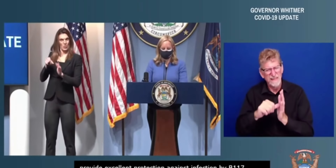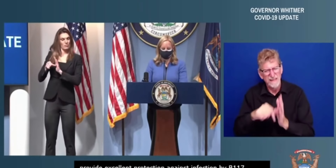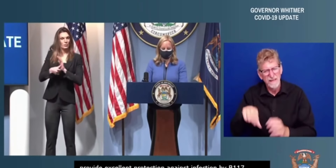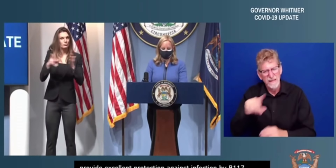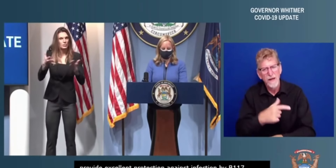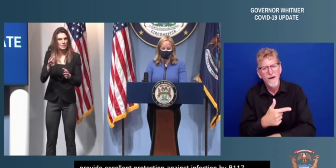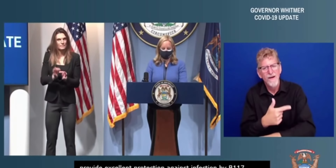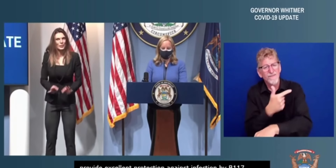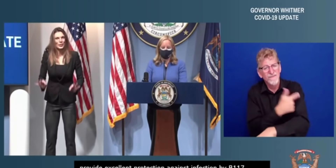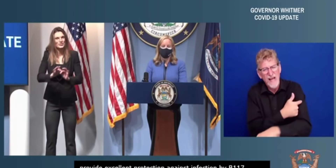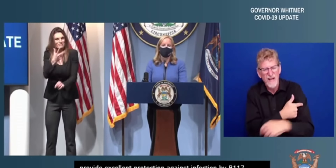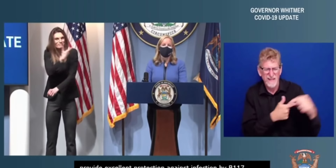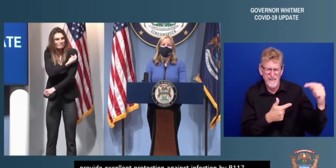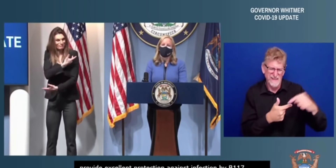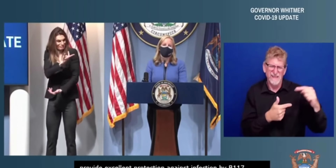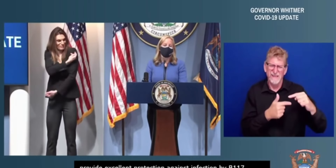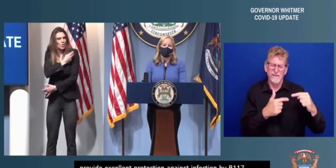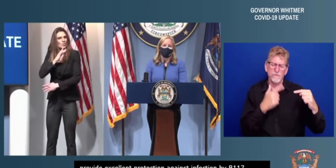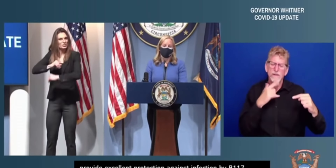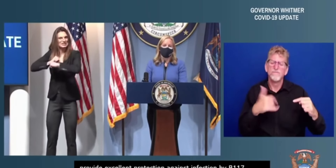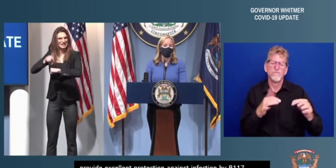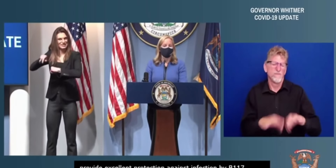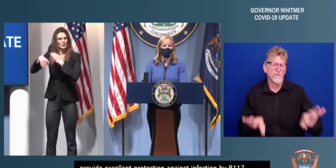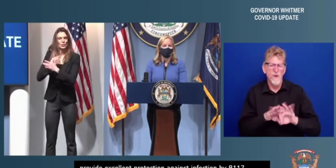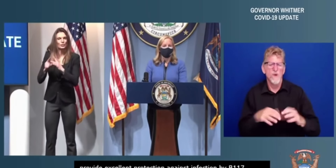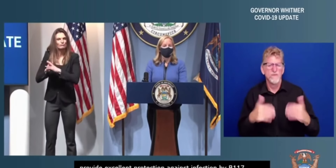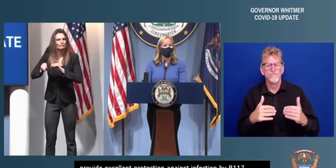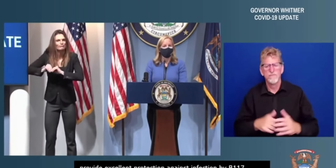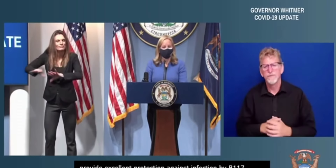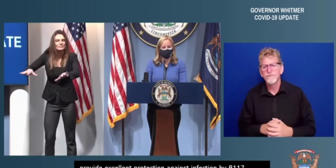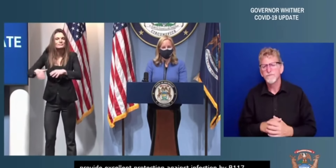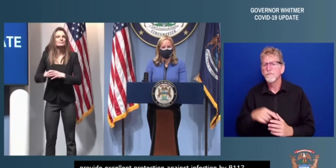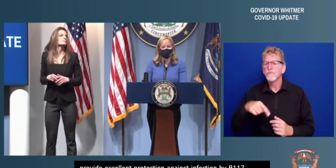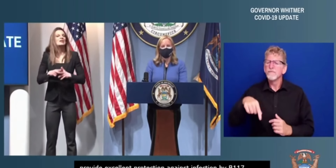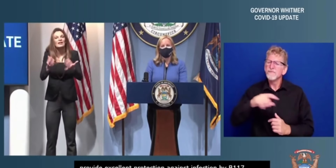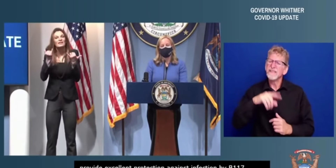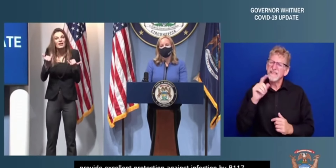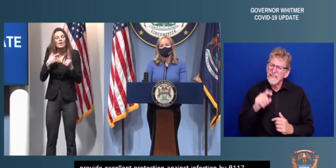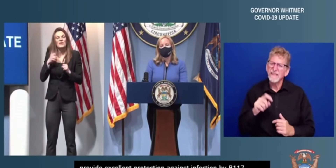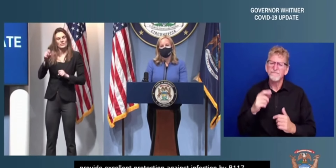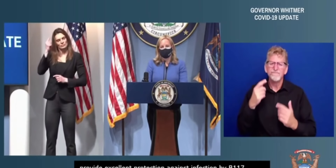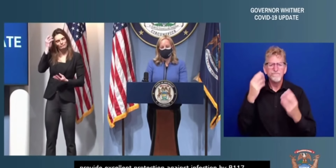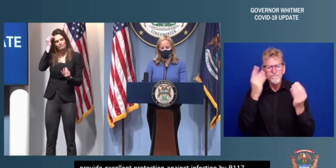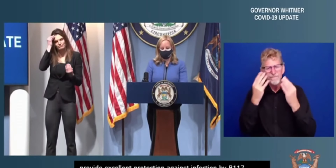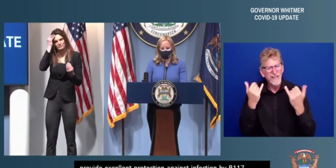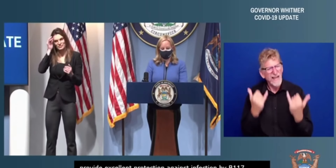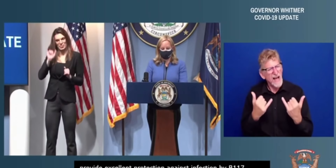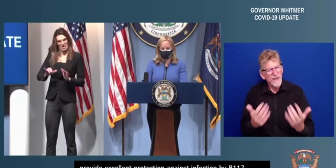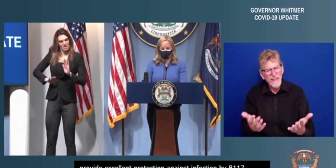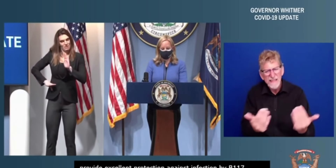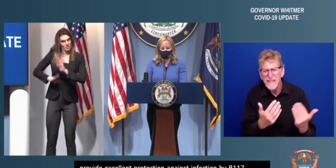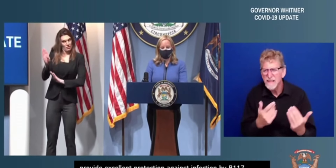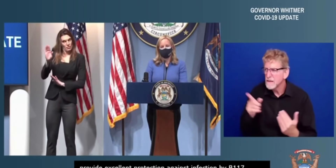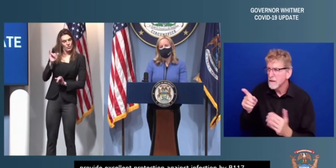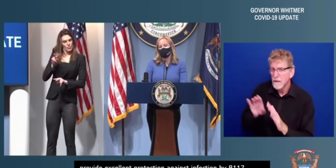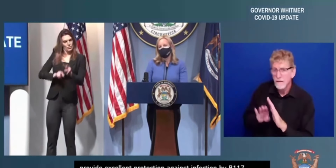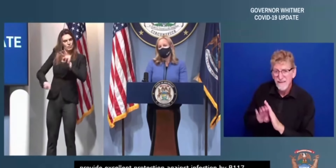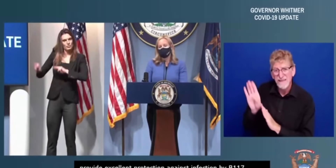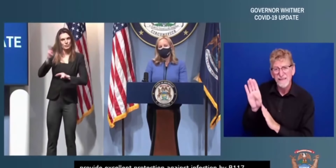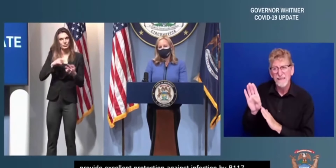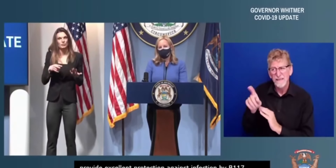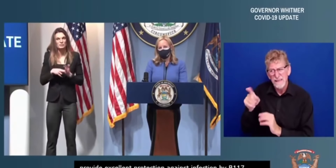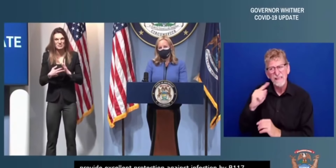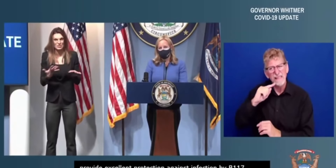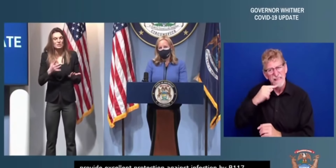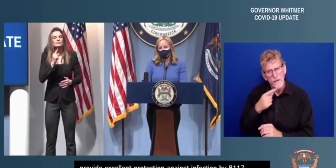essential. So we need to treat this surge, seriously.